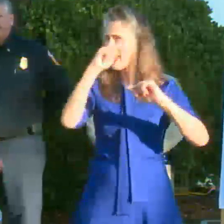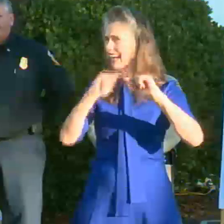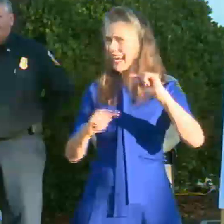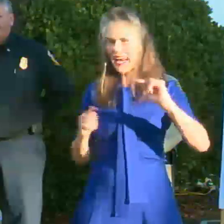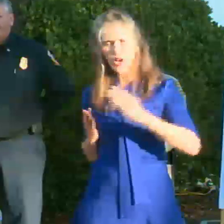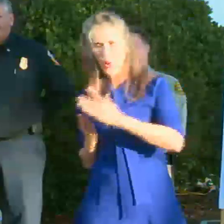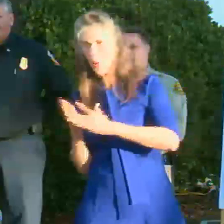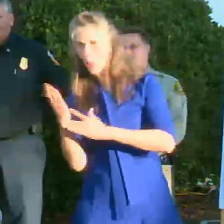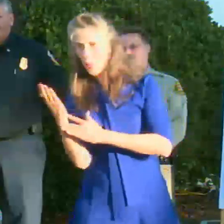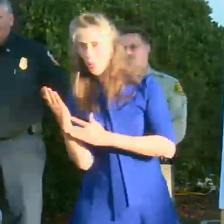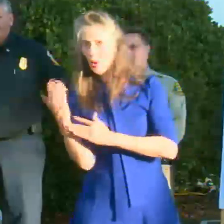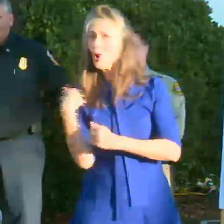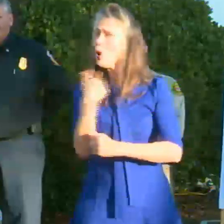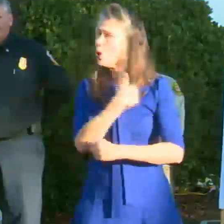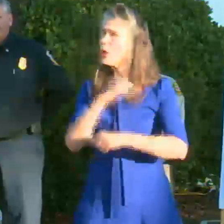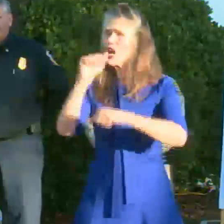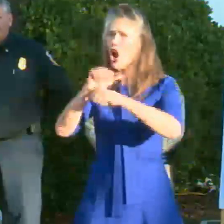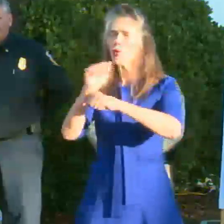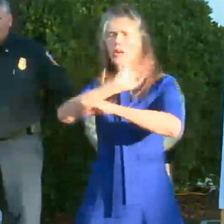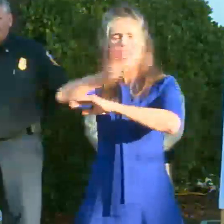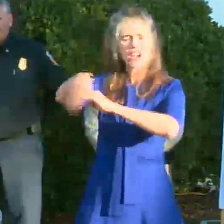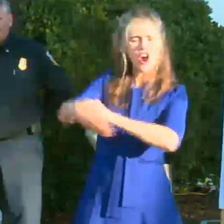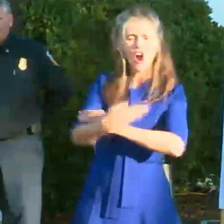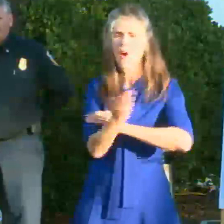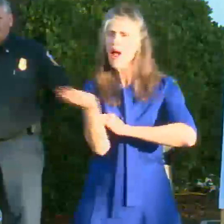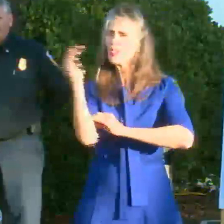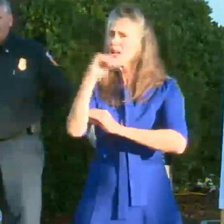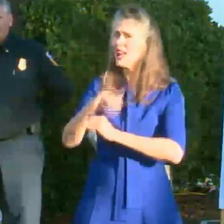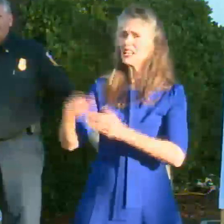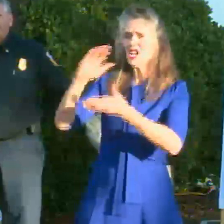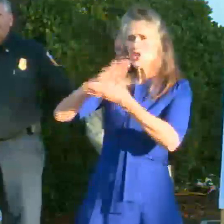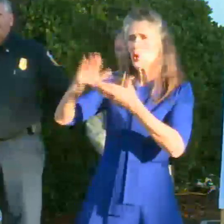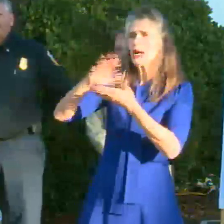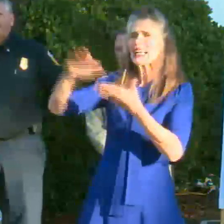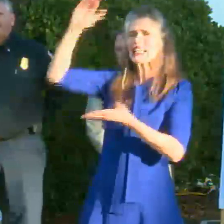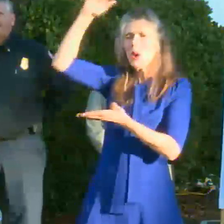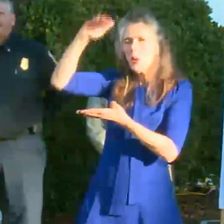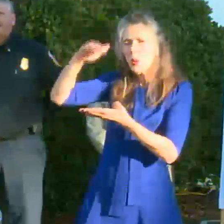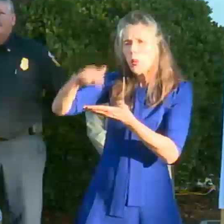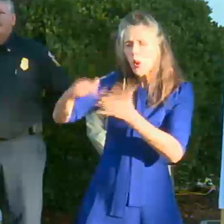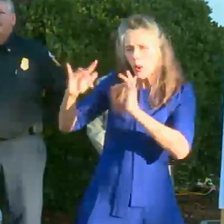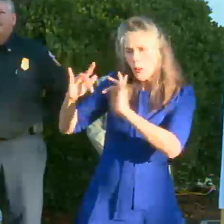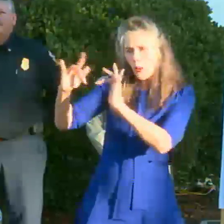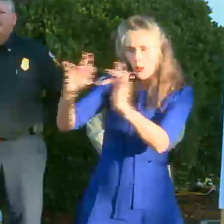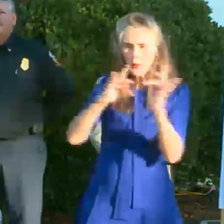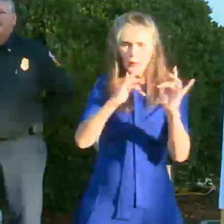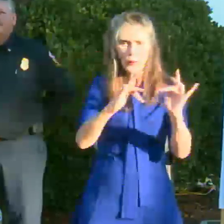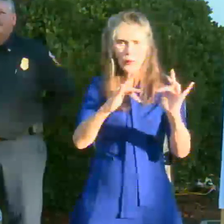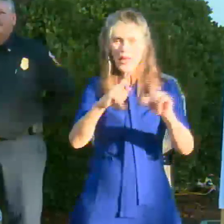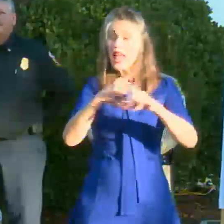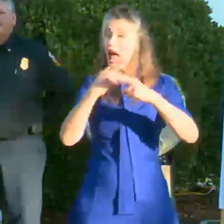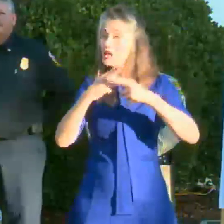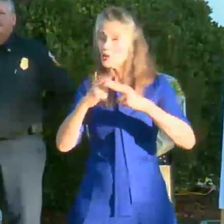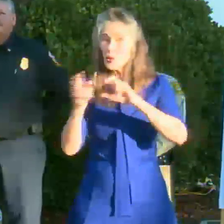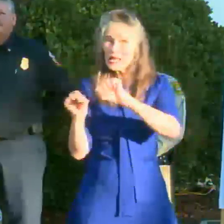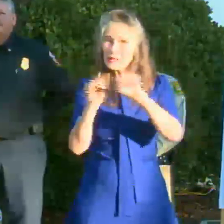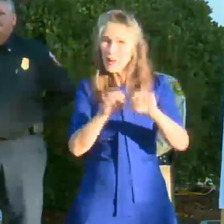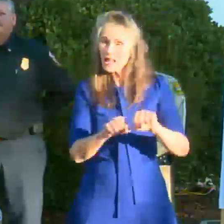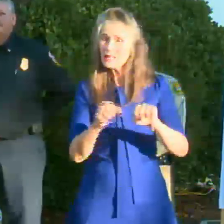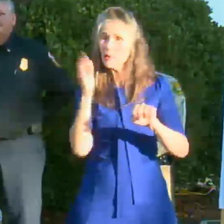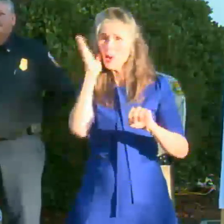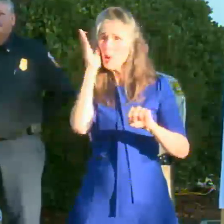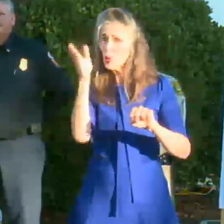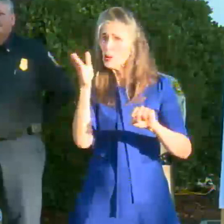around the 101 closure, we will. Also, the 192 incurred damages, and